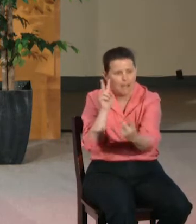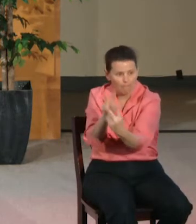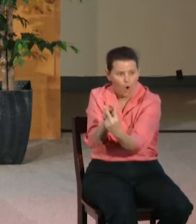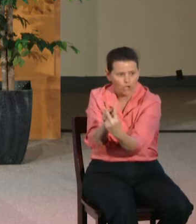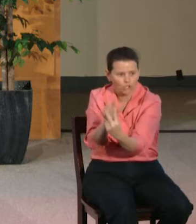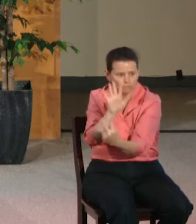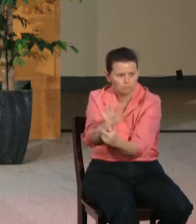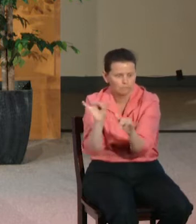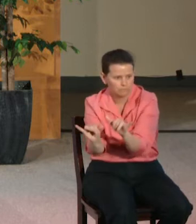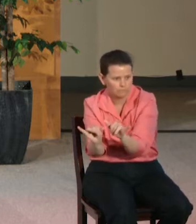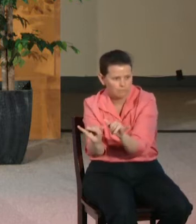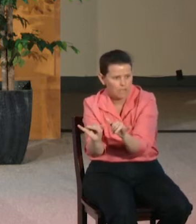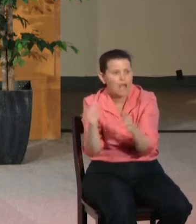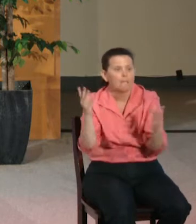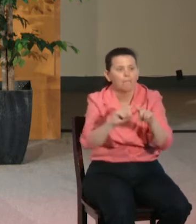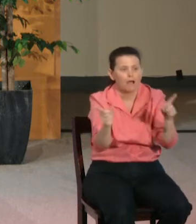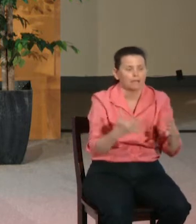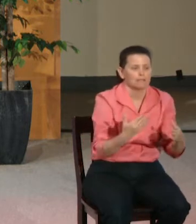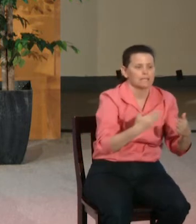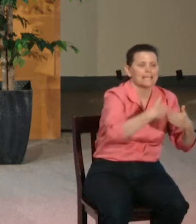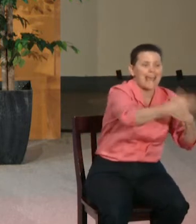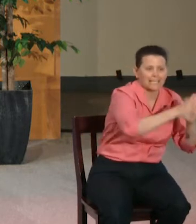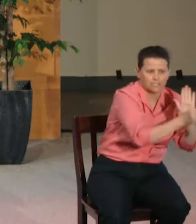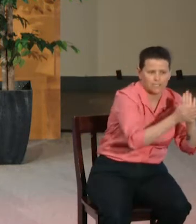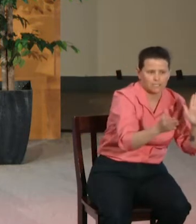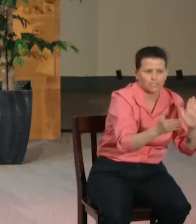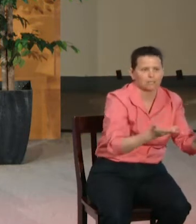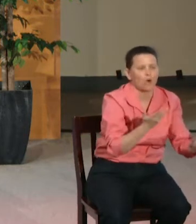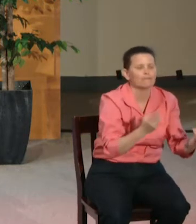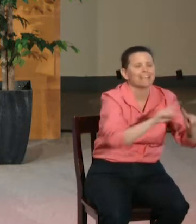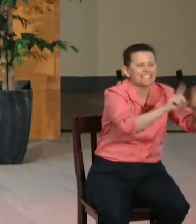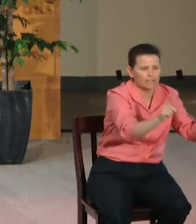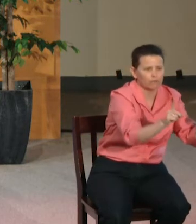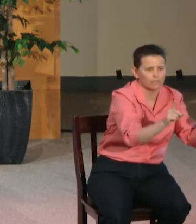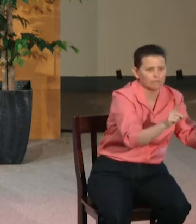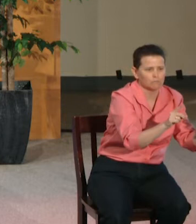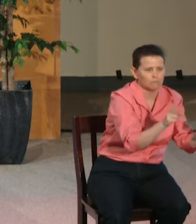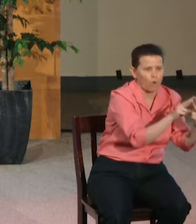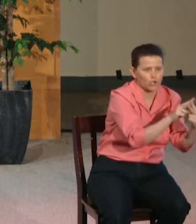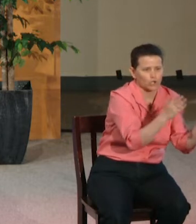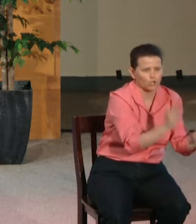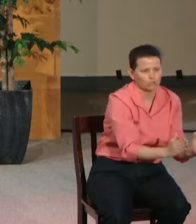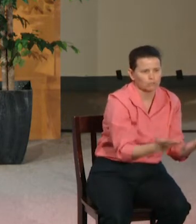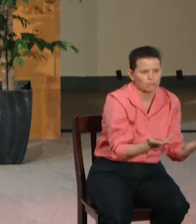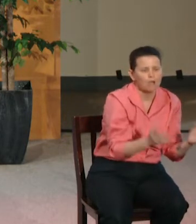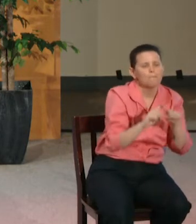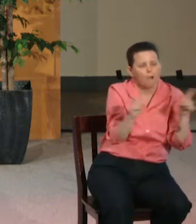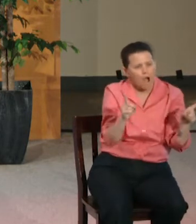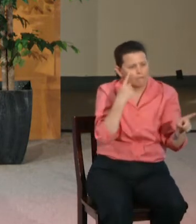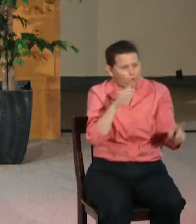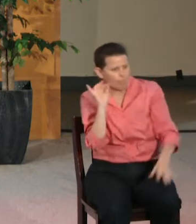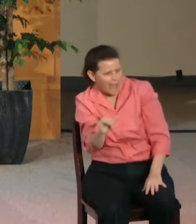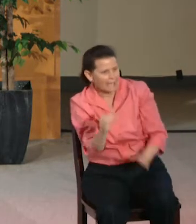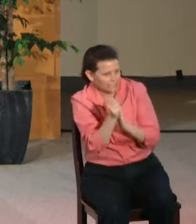they come back, they're joining up with a different partner for the next season. But for that 9 months, they are, for all intents and